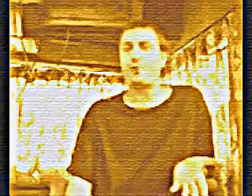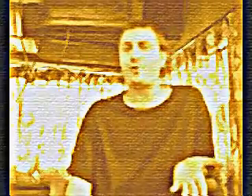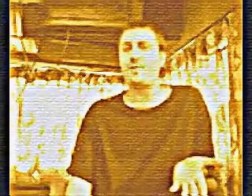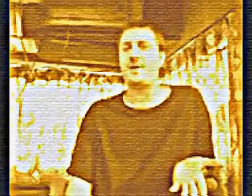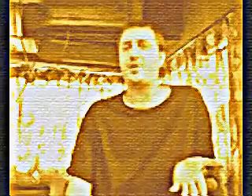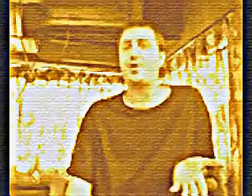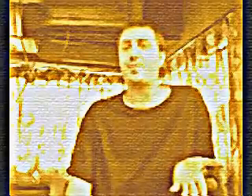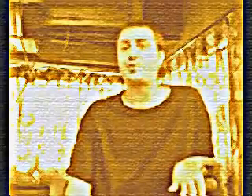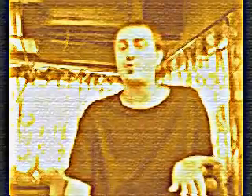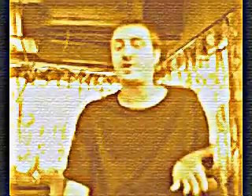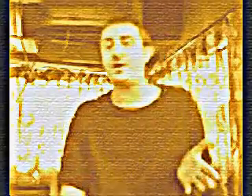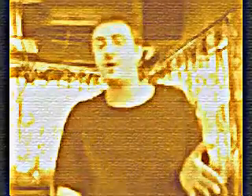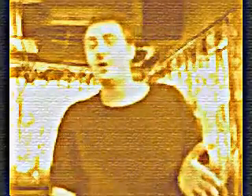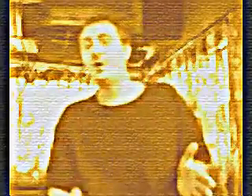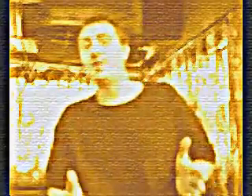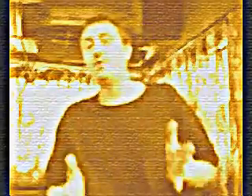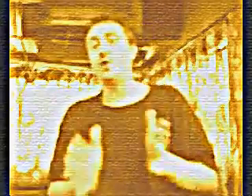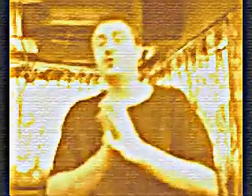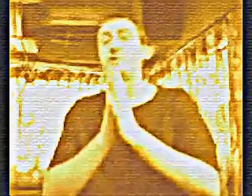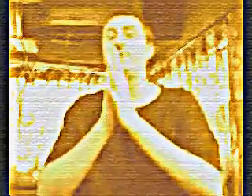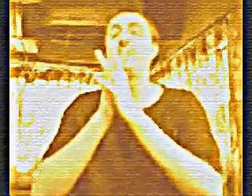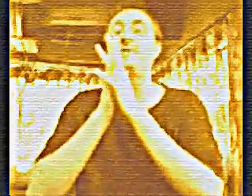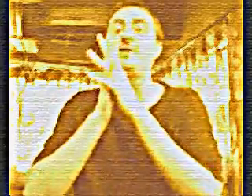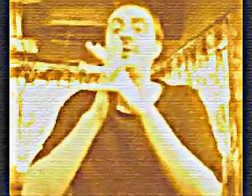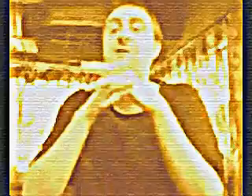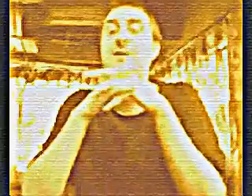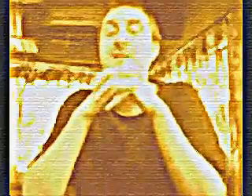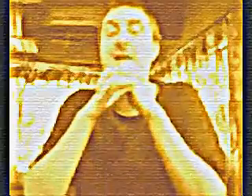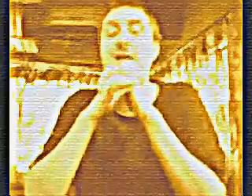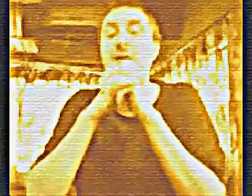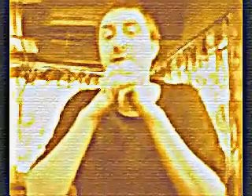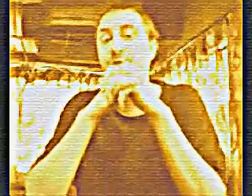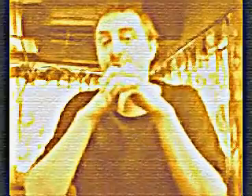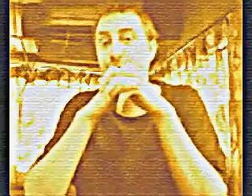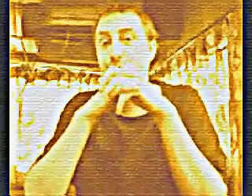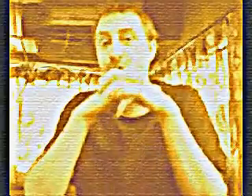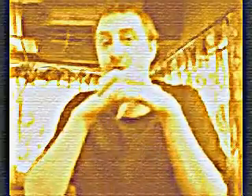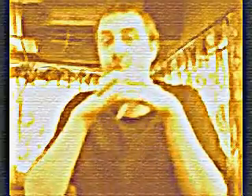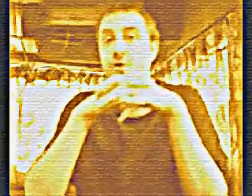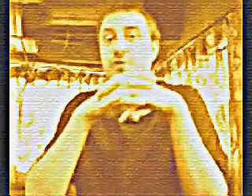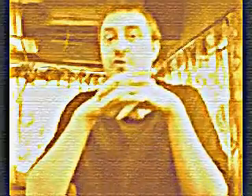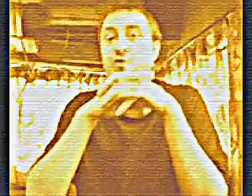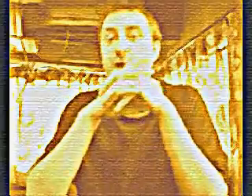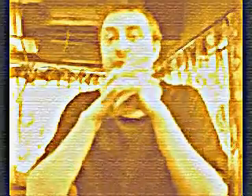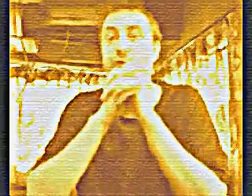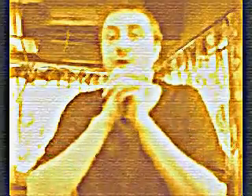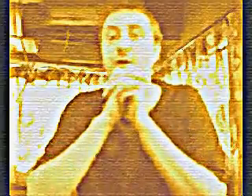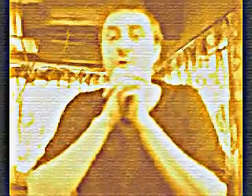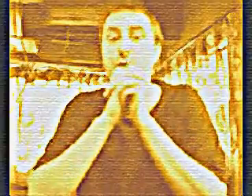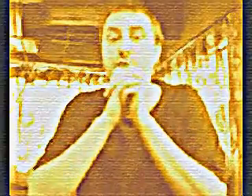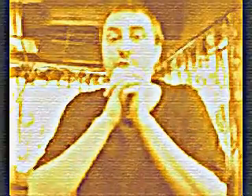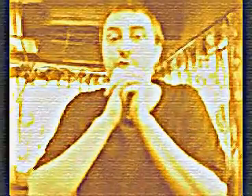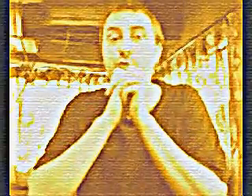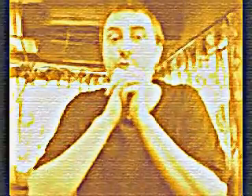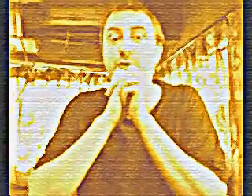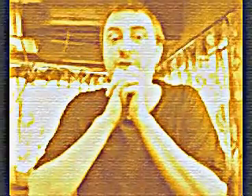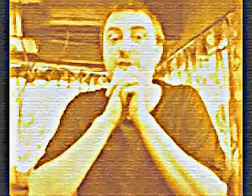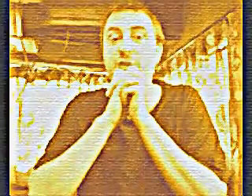girlfriend, Amanda Harper, 28, of Russellville, as she sat in her vehicle waiting in the restaurant's drive-thru line, according to a news release issued